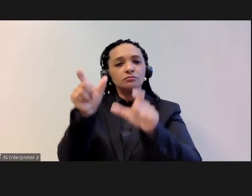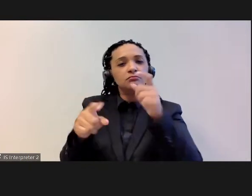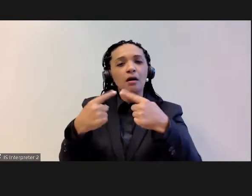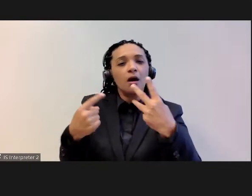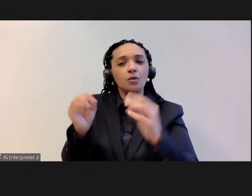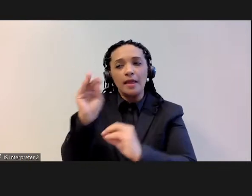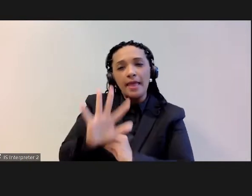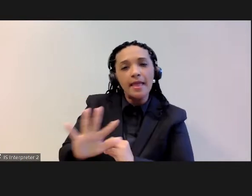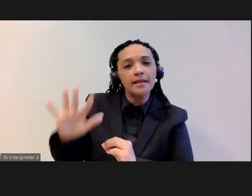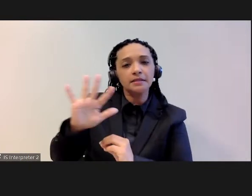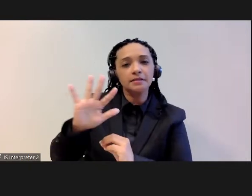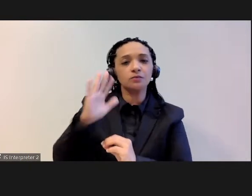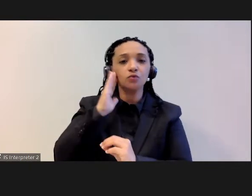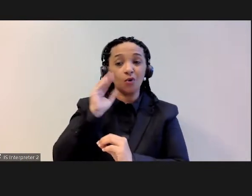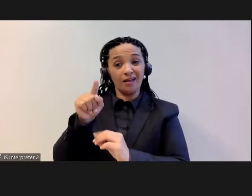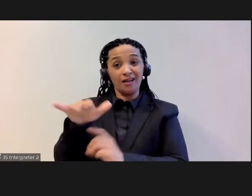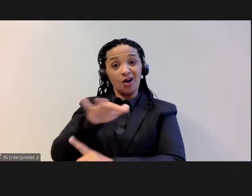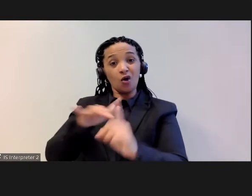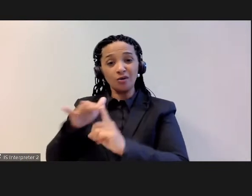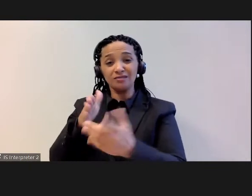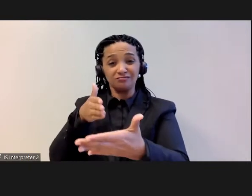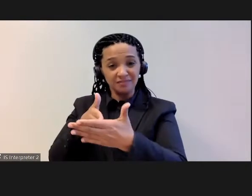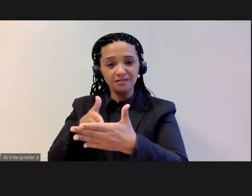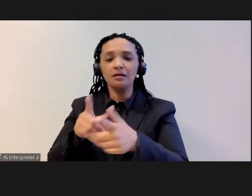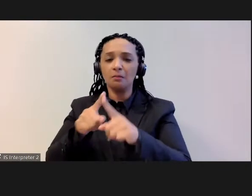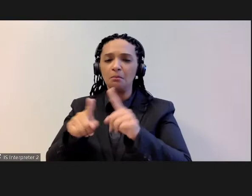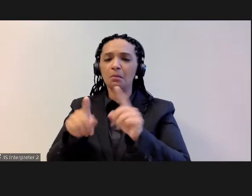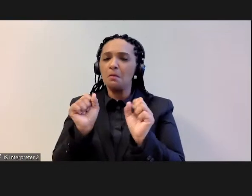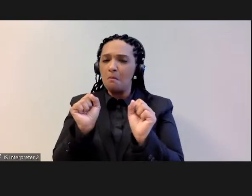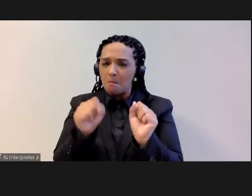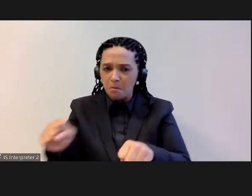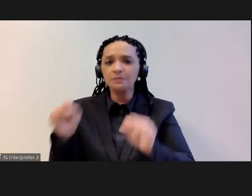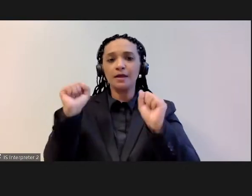challenging contexts, it's still possible to